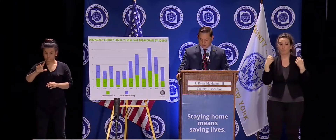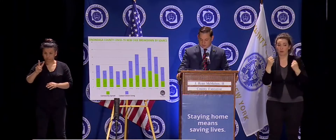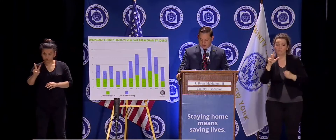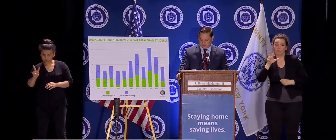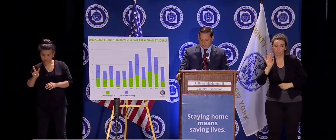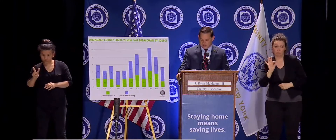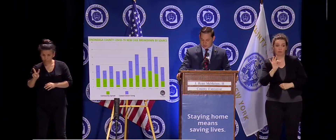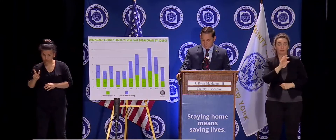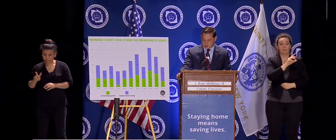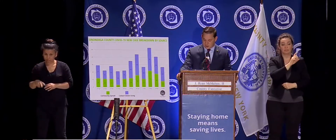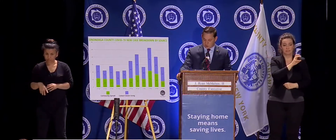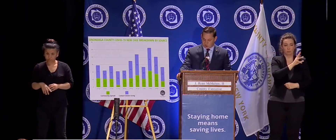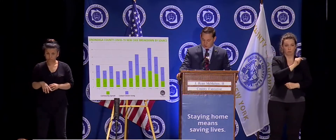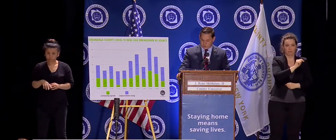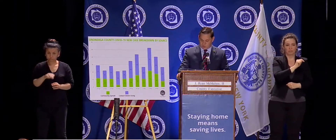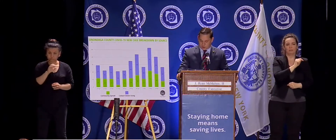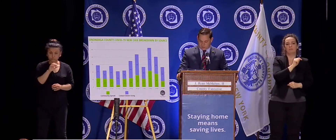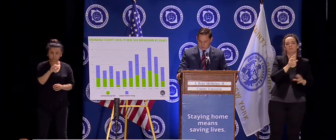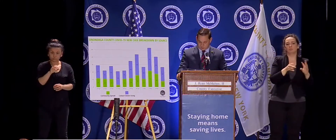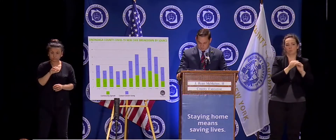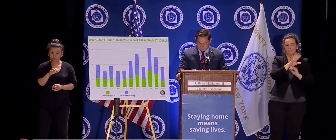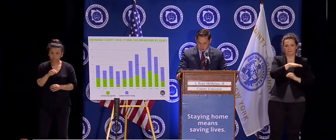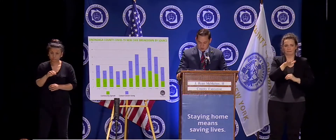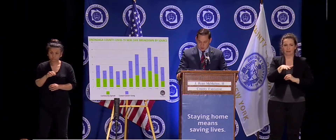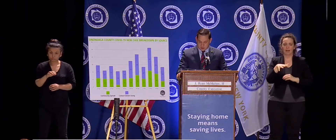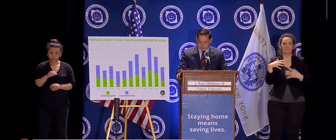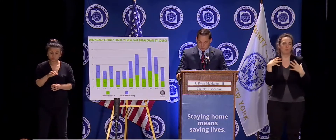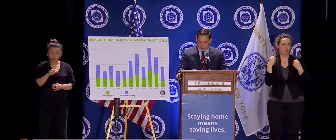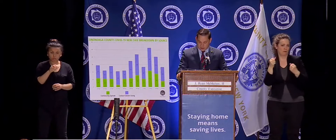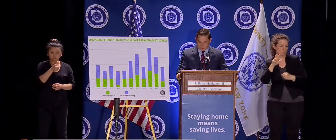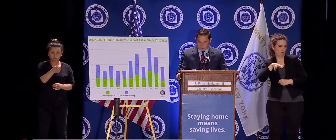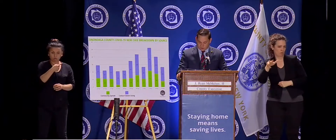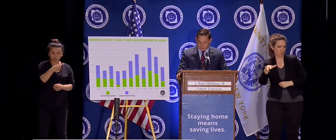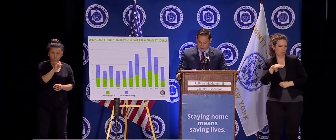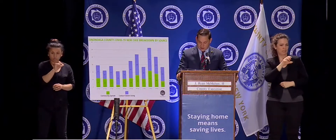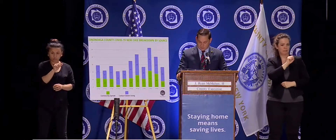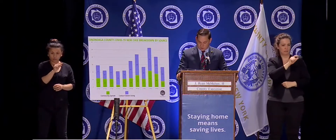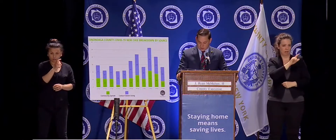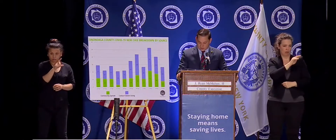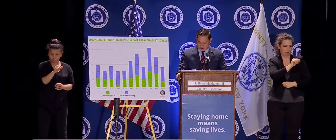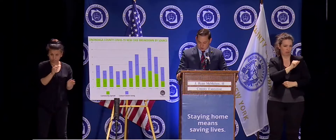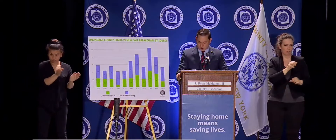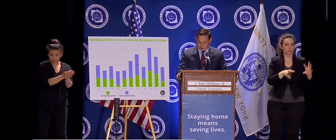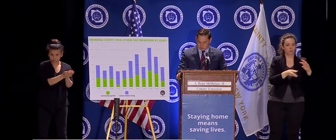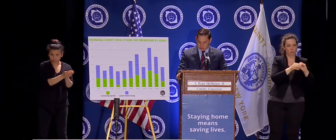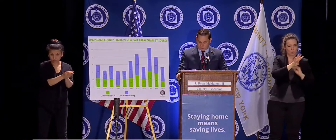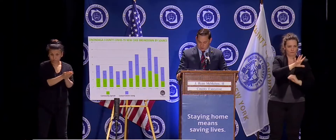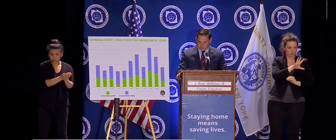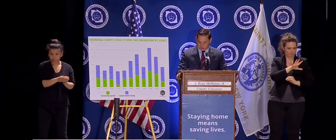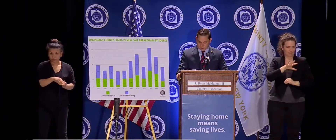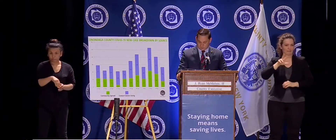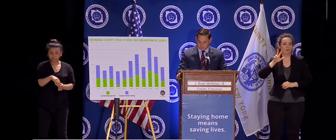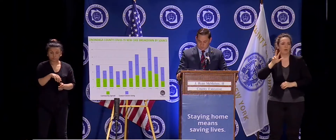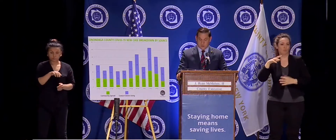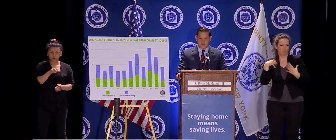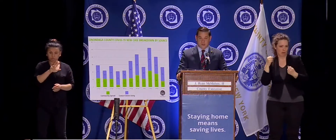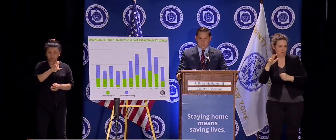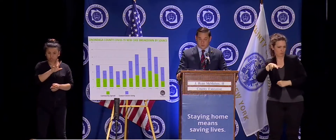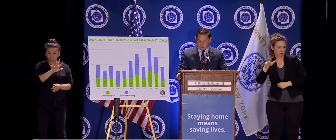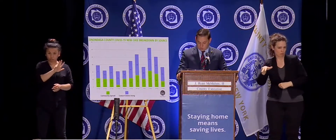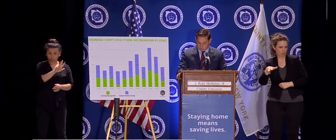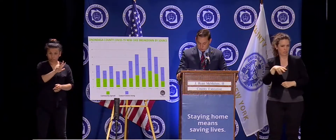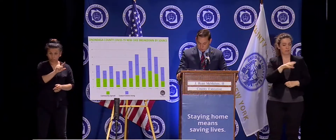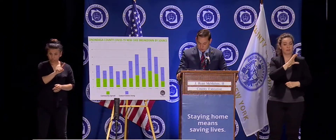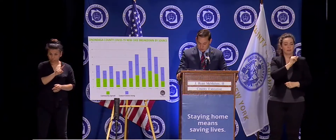DeWitt, 55 cases, 33 recoveries. Salina, 45 total cases, 33 recoveries.